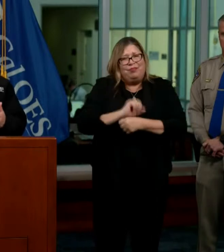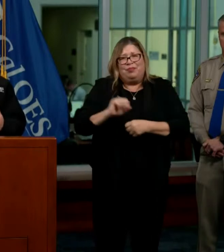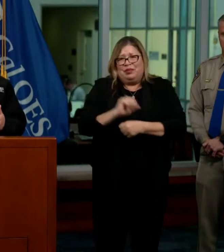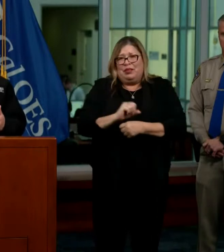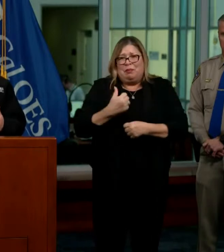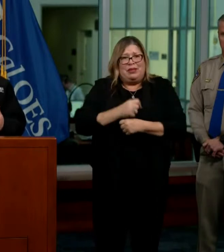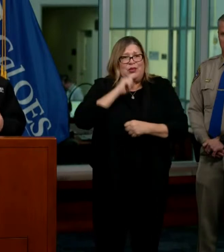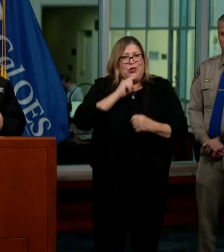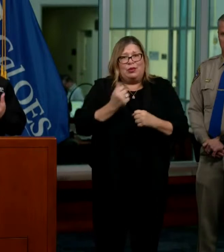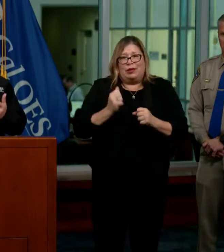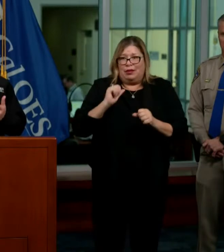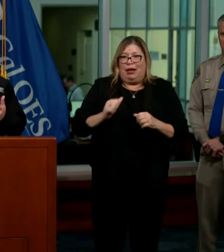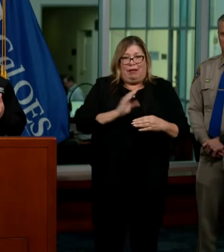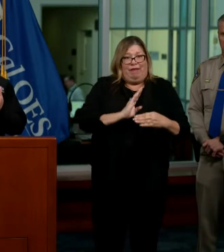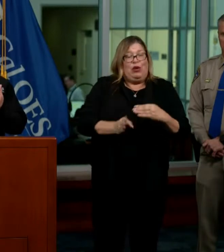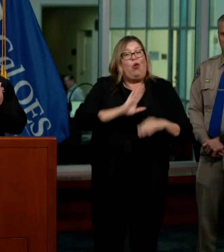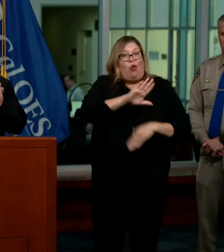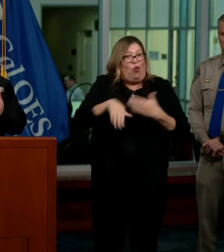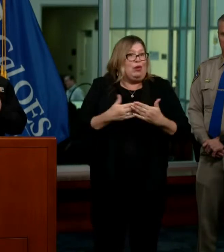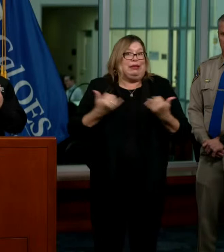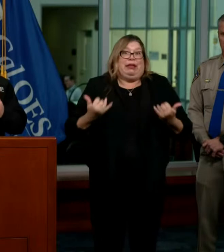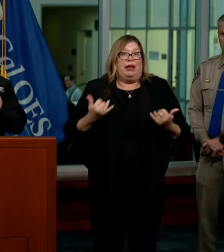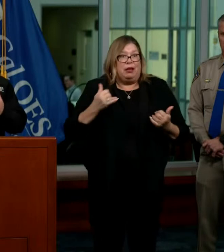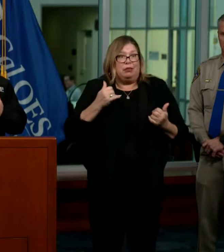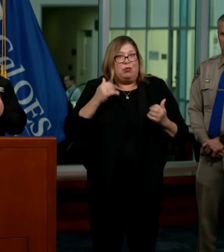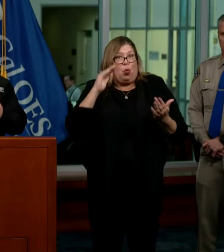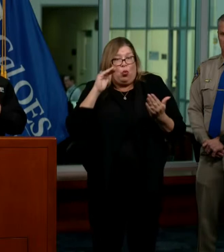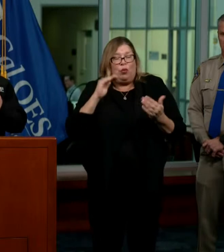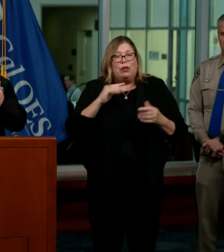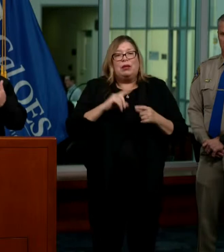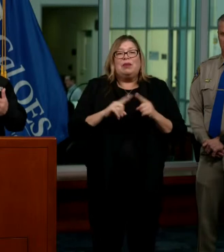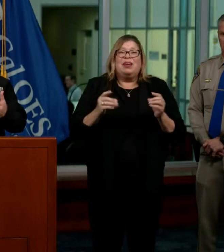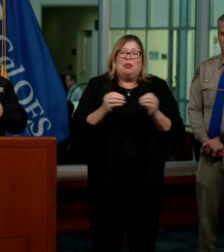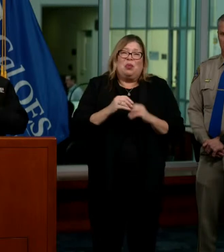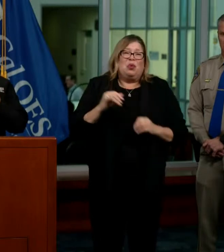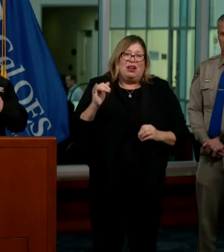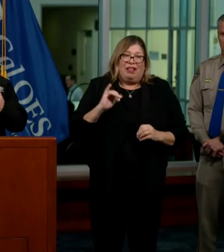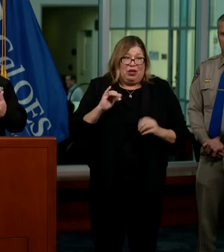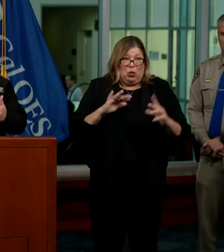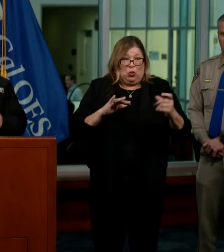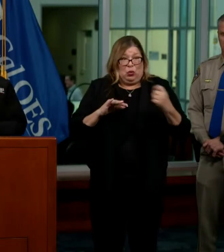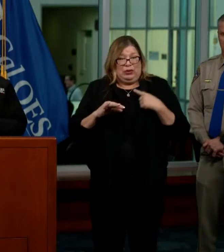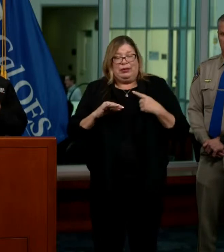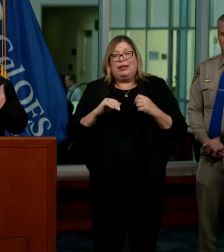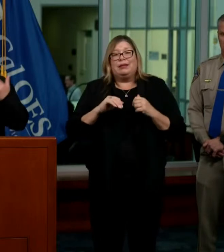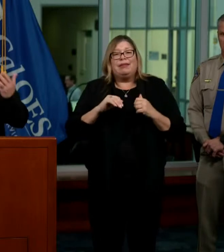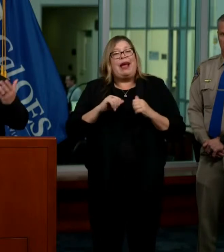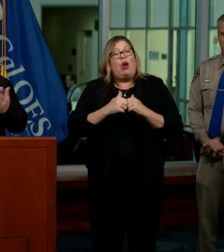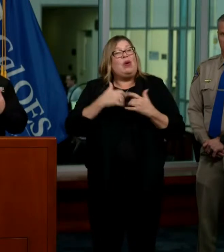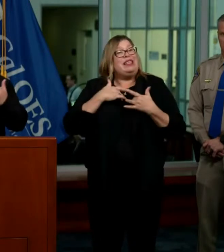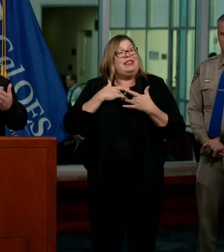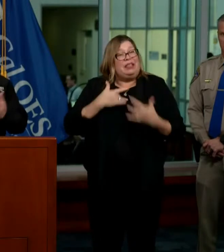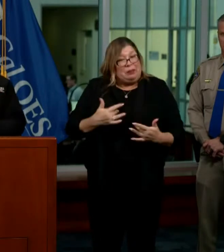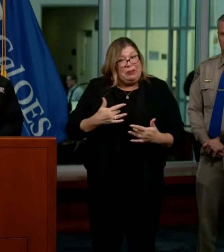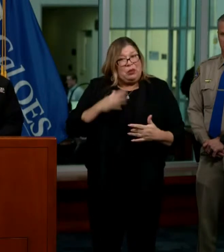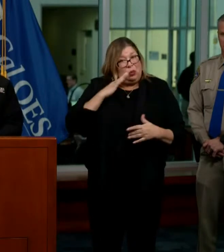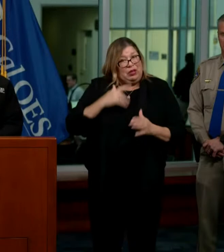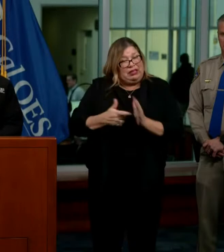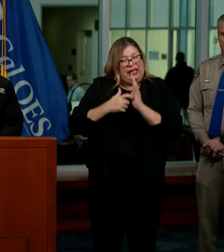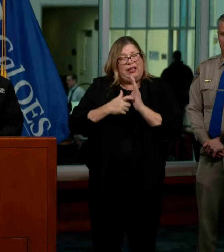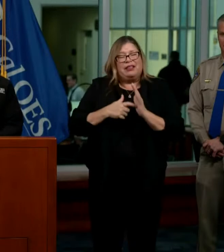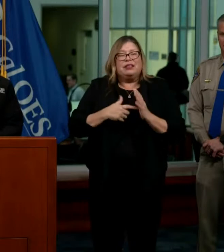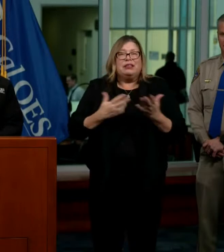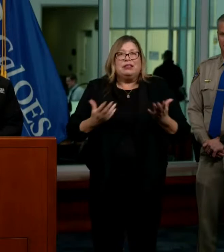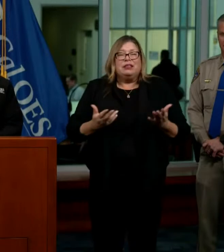it all done by today, but, you know, more than likely, your question is how long does it typically take? This size earthquake in this